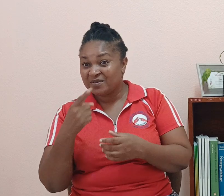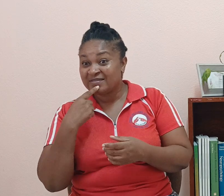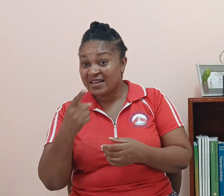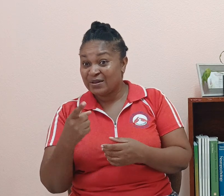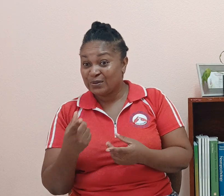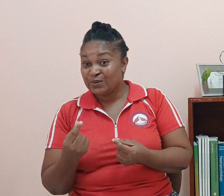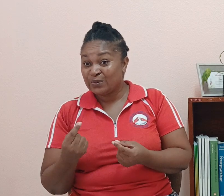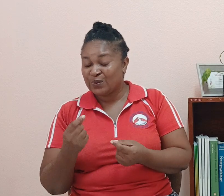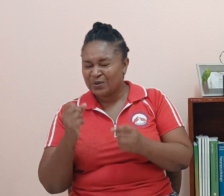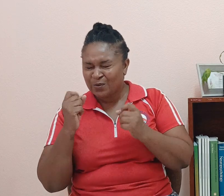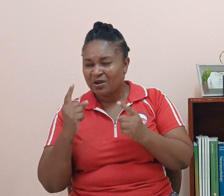up.